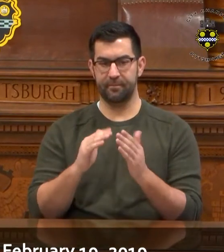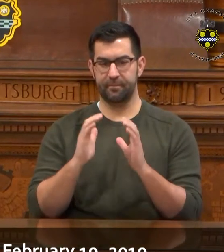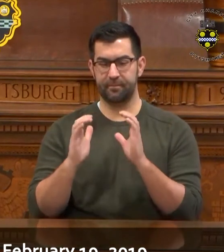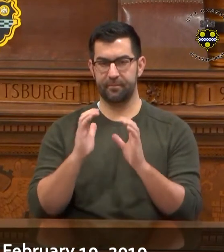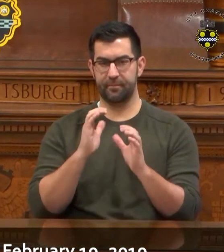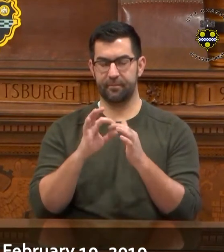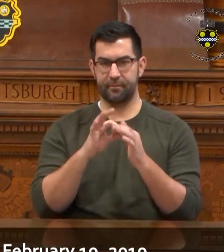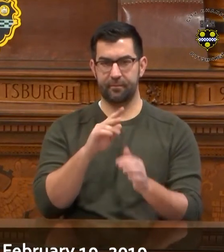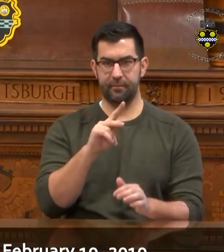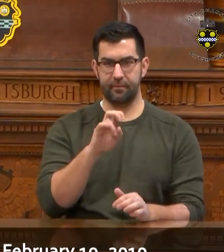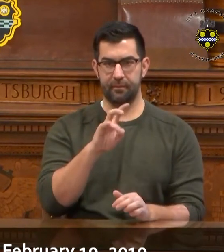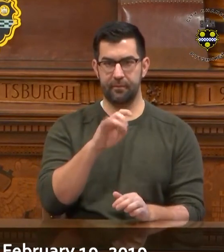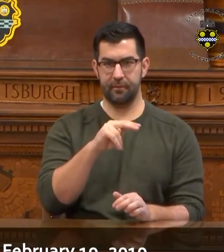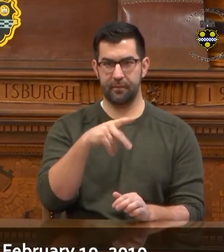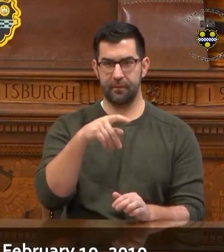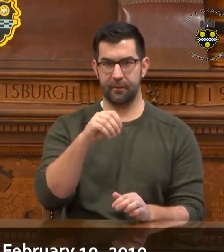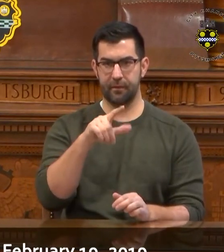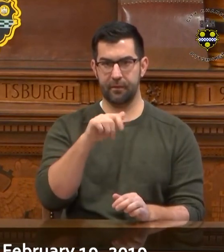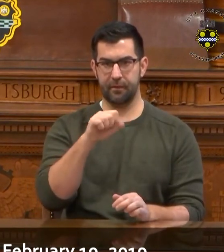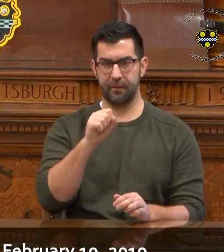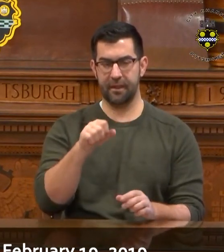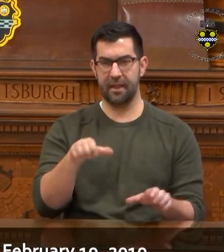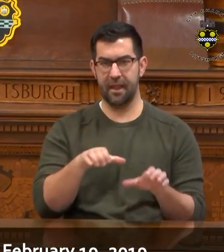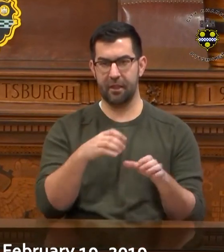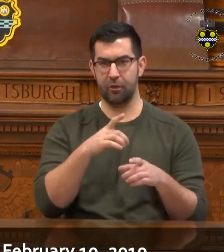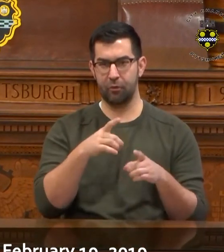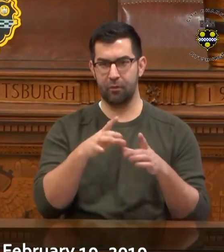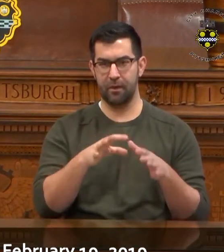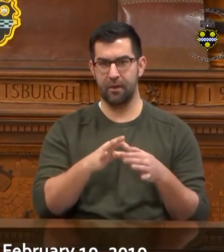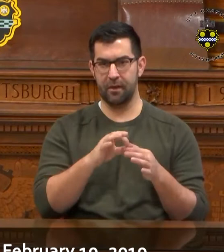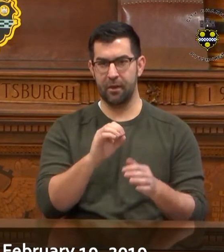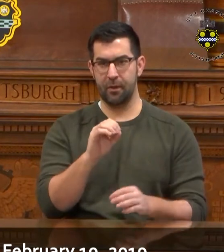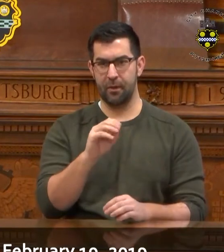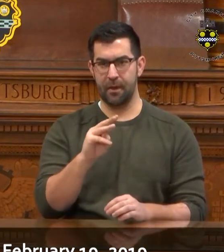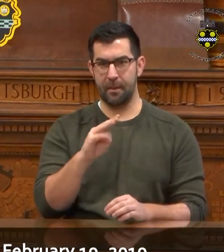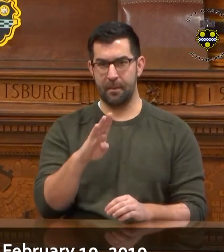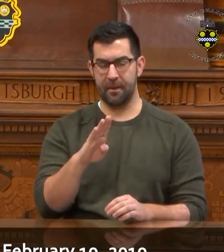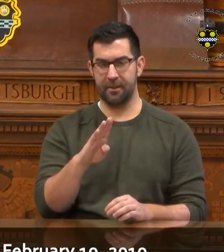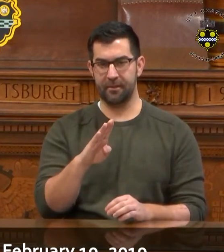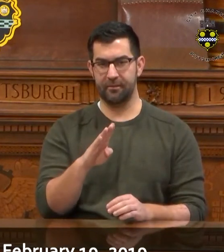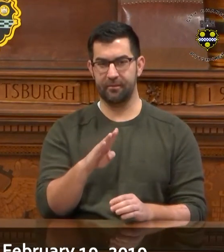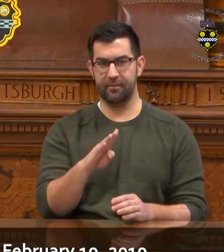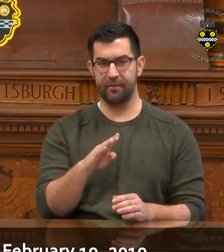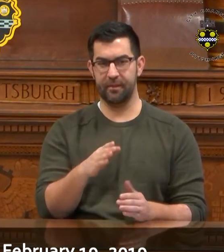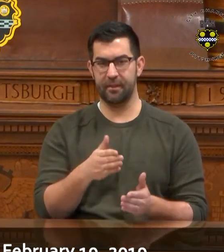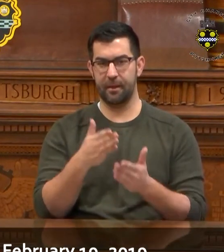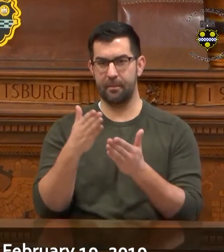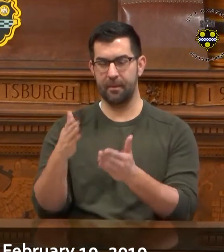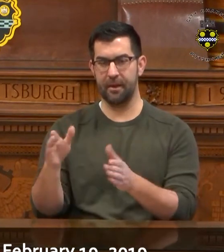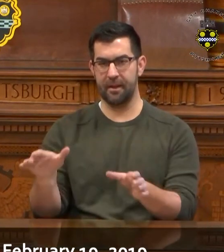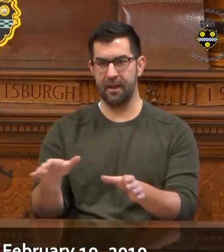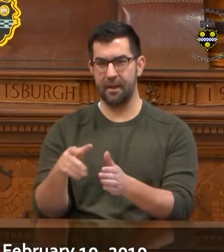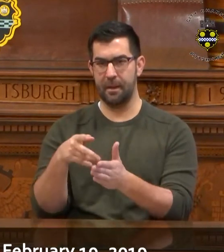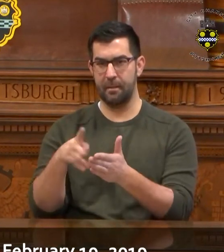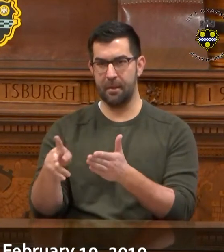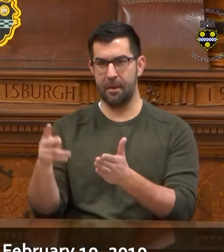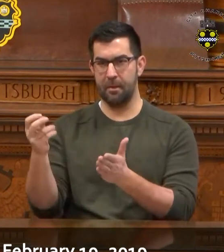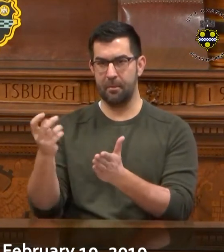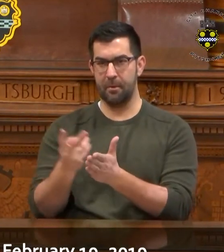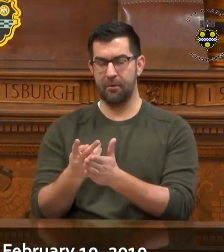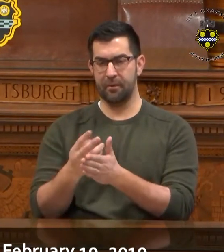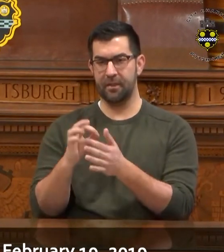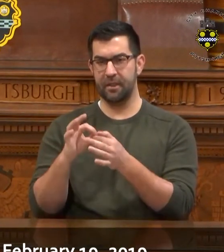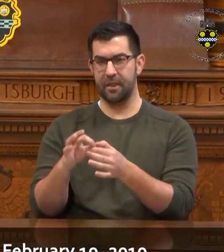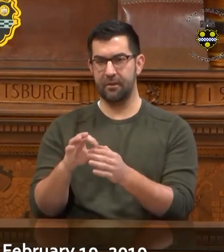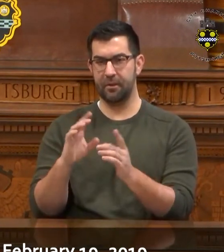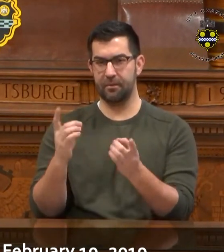Communication from Kevin Paulos, Acting Director of the Office of Management and Budget, submitting acting pay approvals on behalf